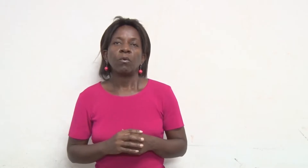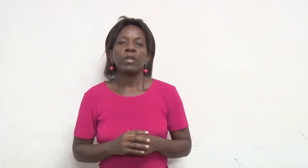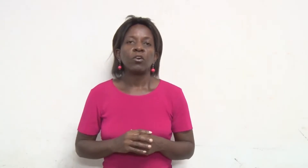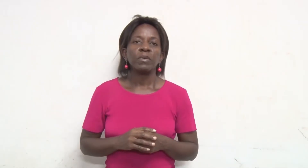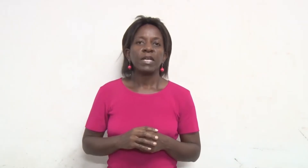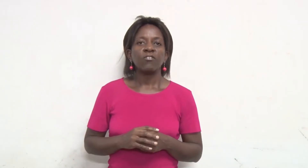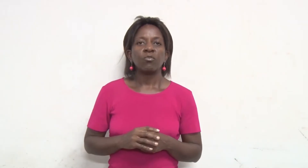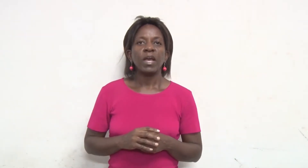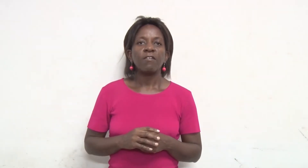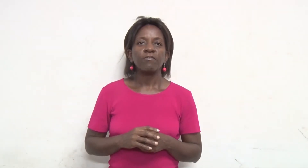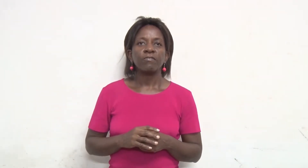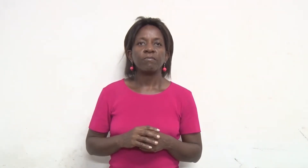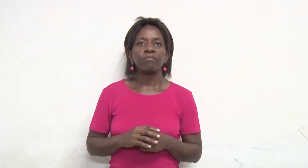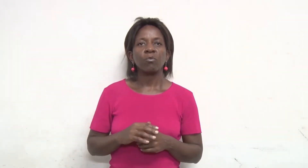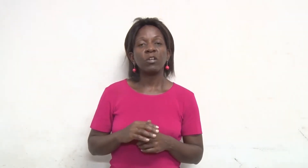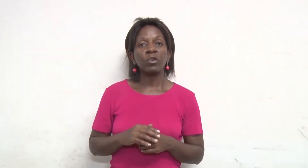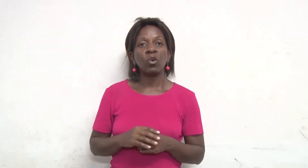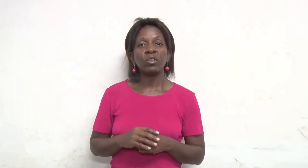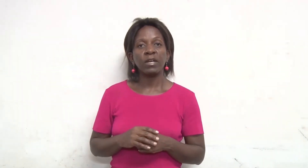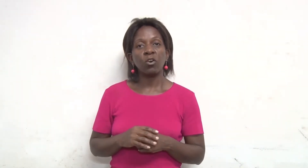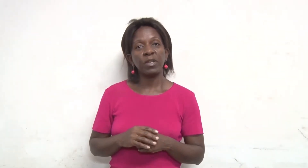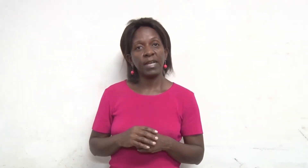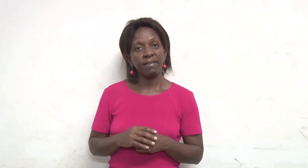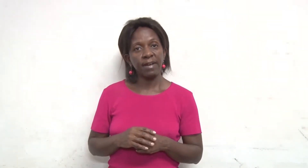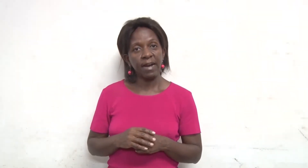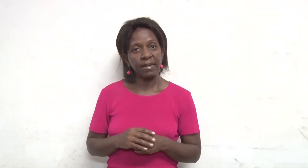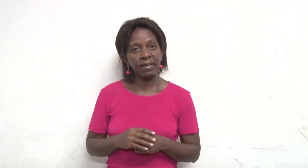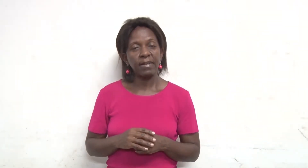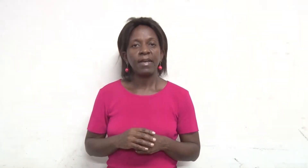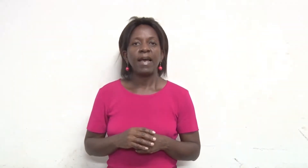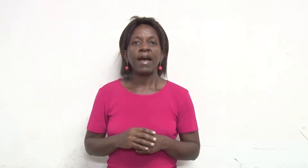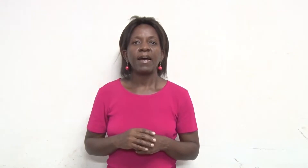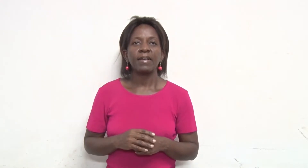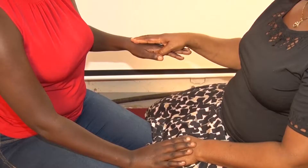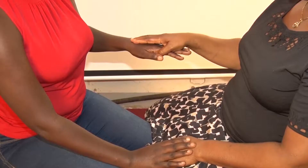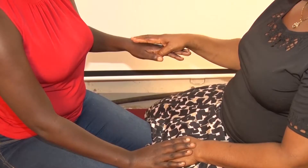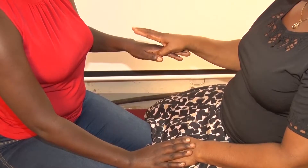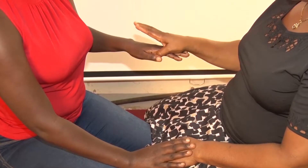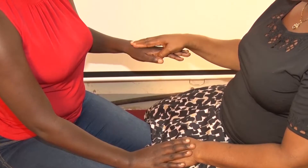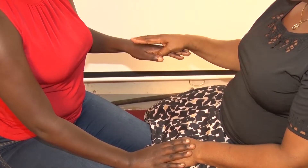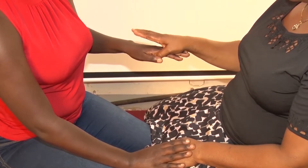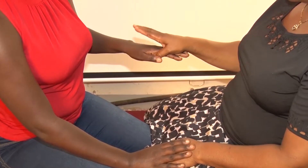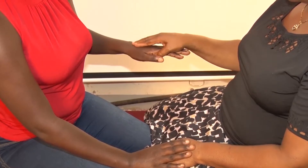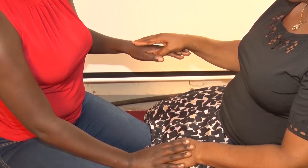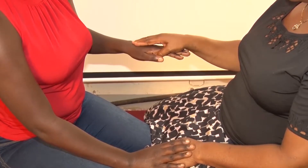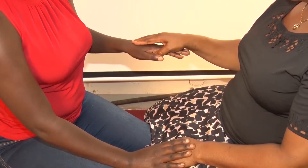In communication, we have what we call the communicating hand and the listening hand.